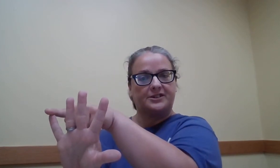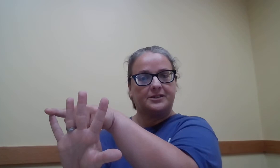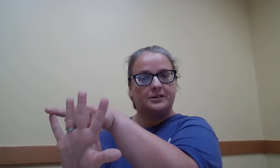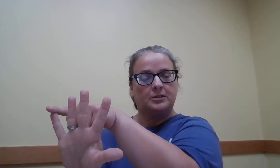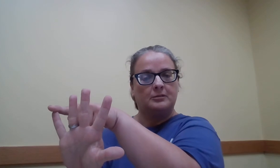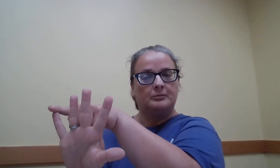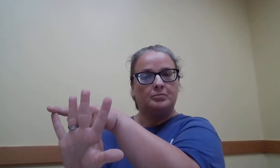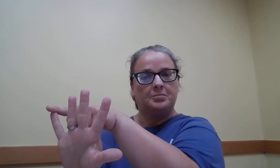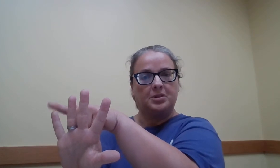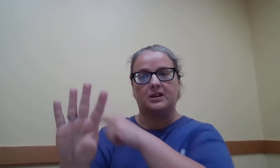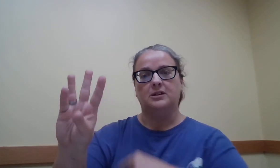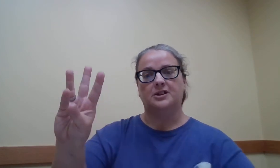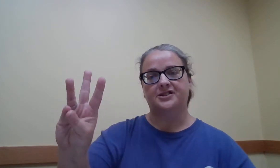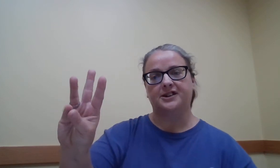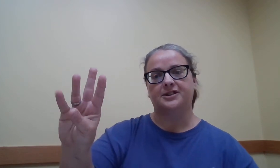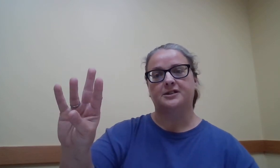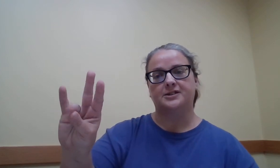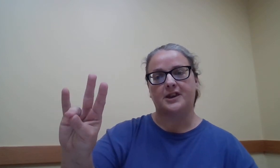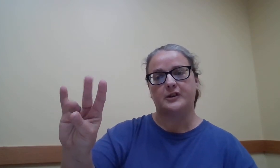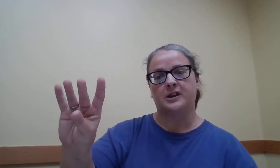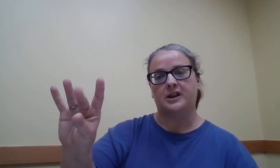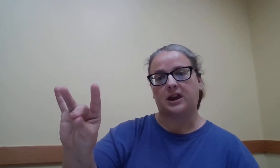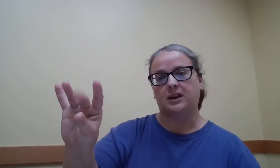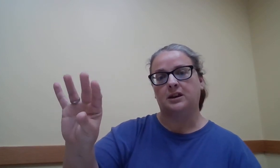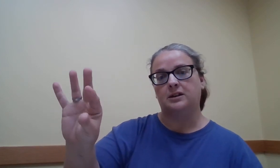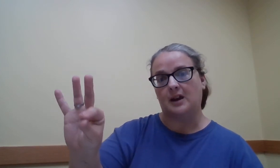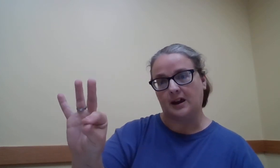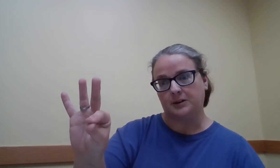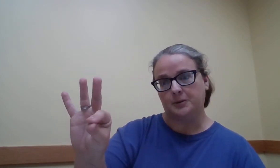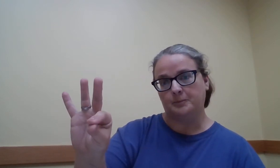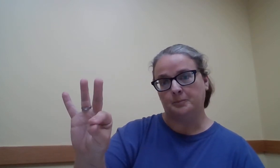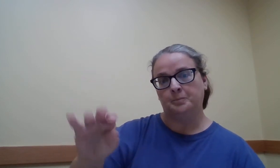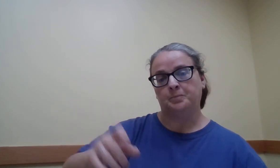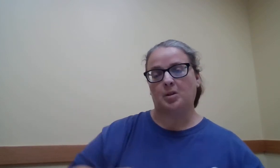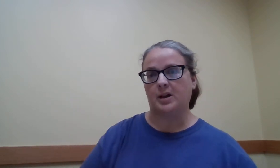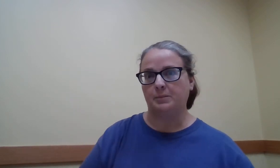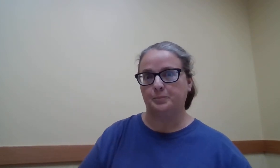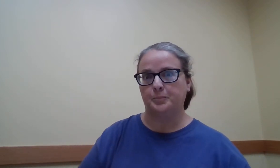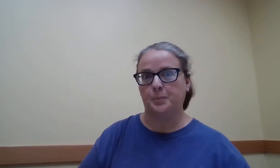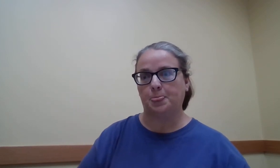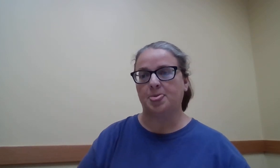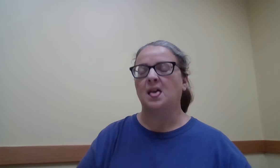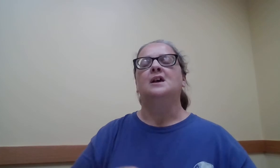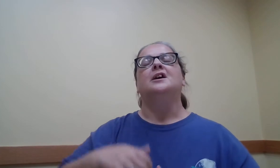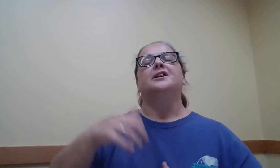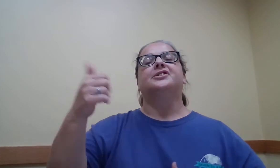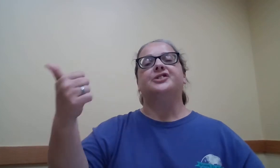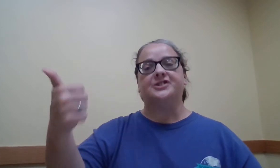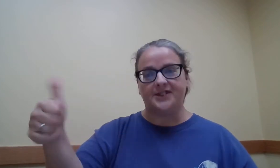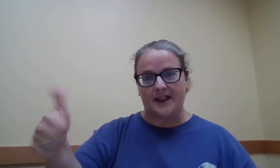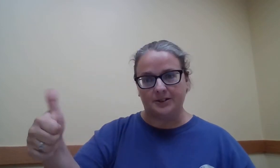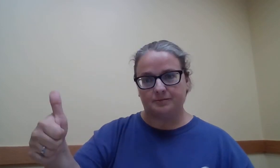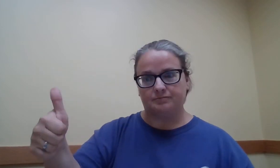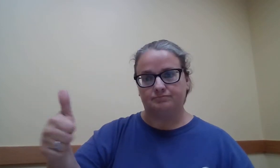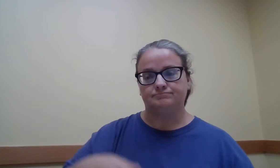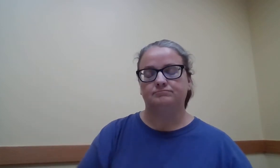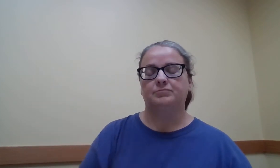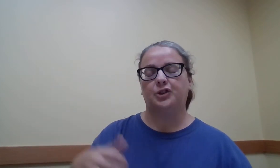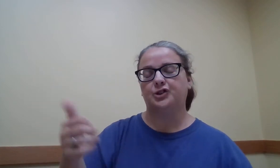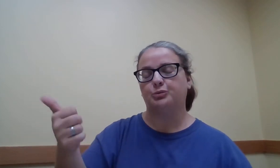6, okay? 6, 7, 8, 9, okay? This is 10. You're just